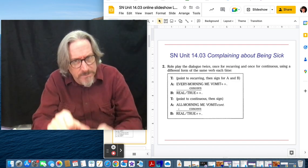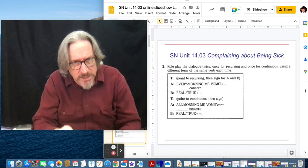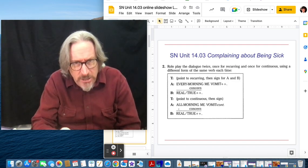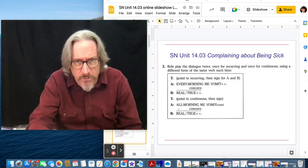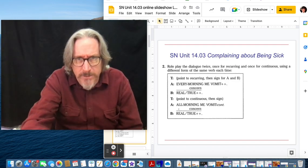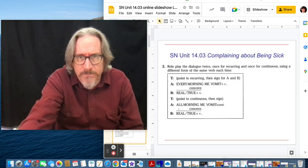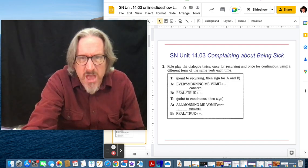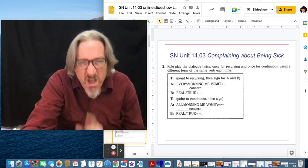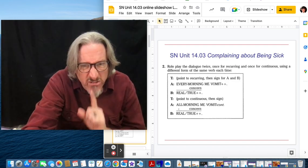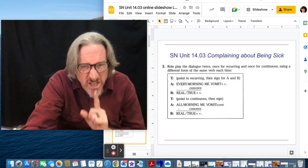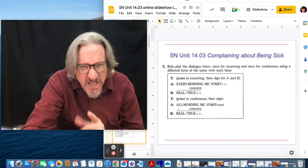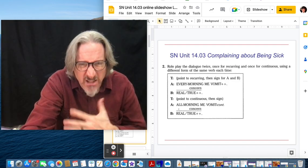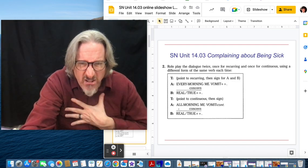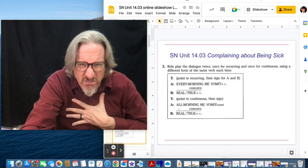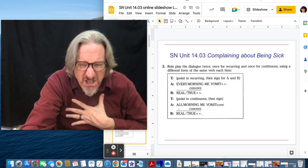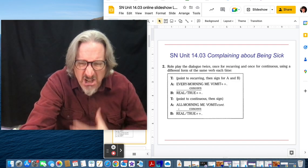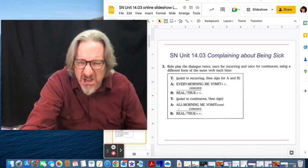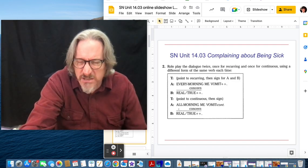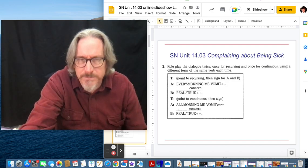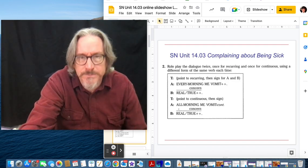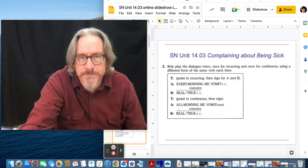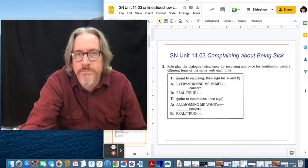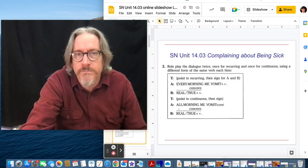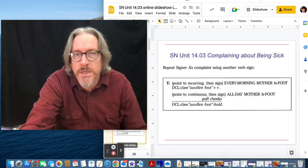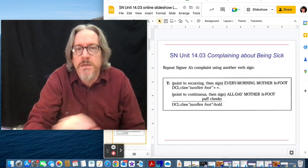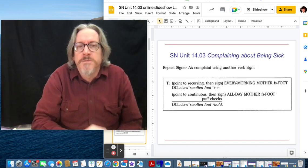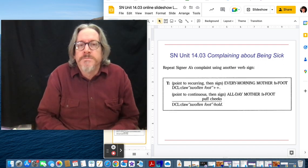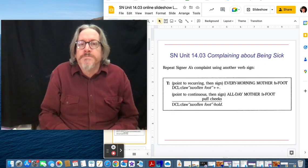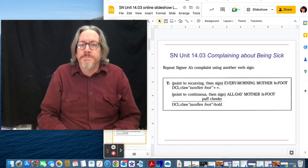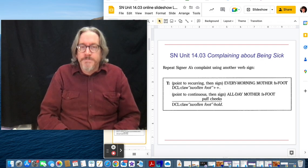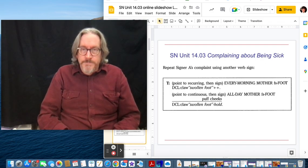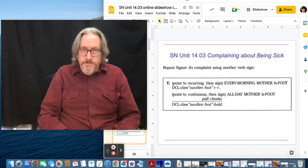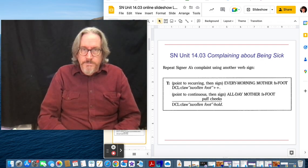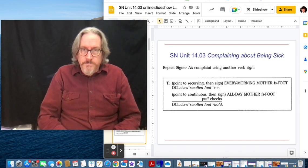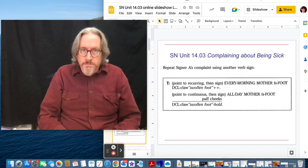It keeps on going. Really? Oh my God.